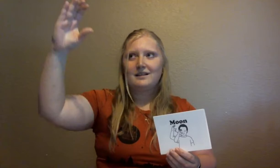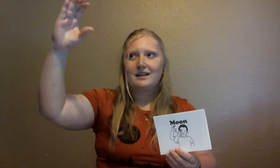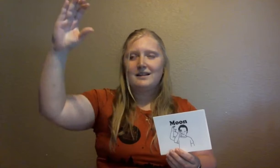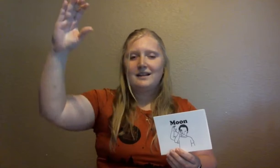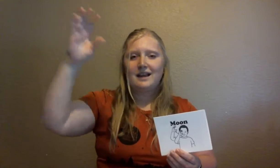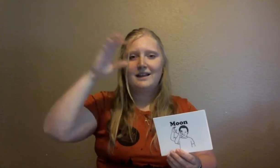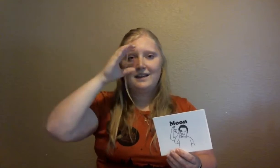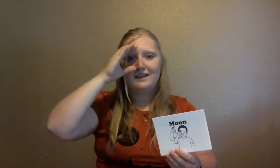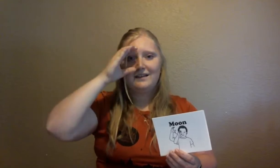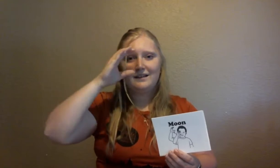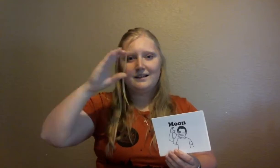is like this.